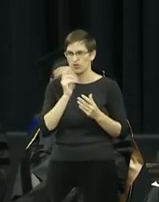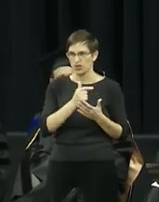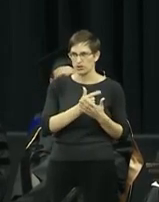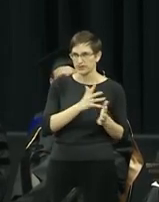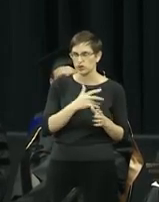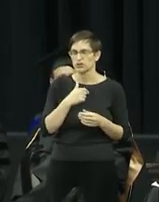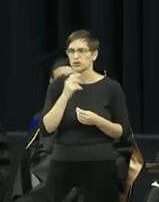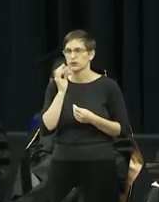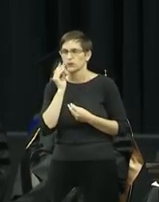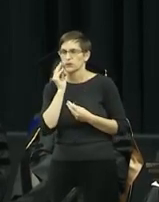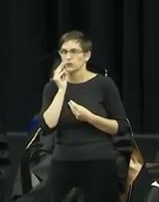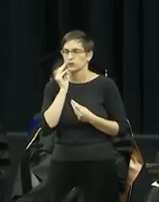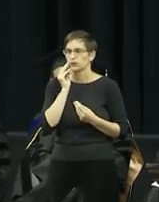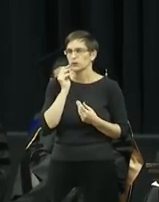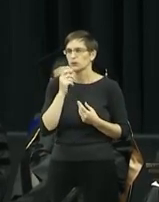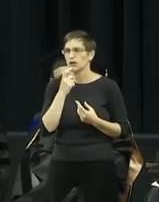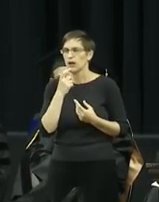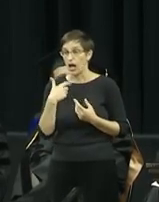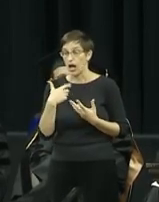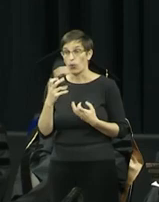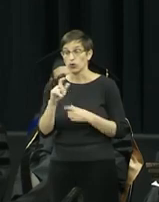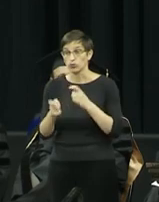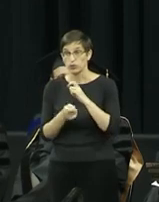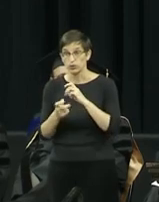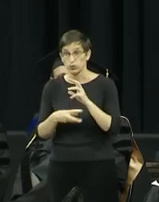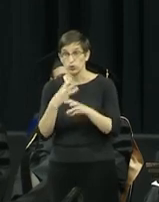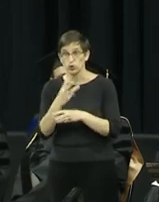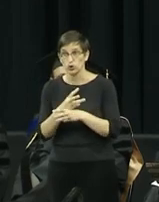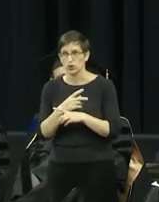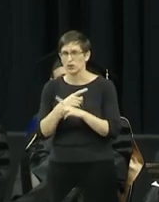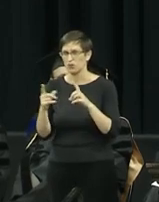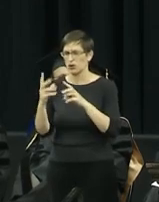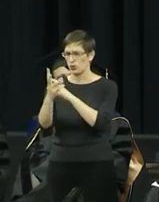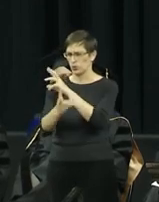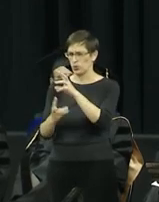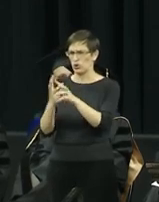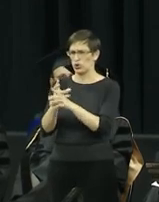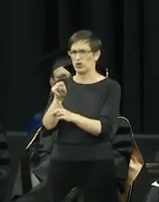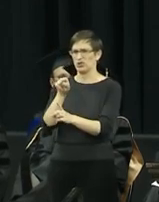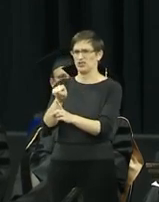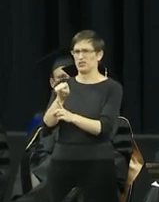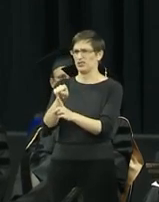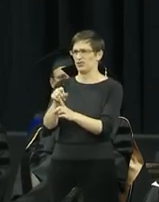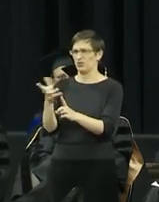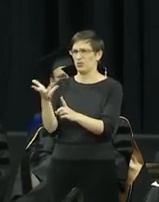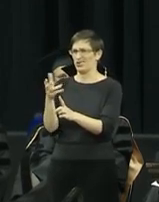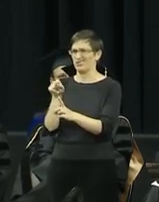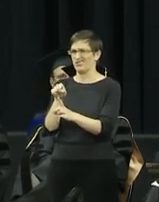graduation, I realized I wanted to change the world, but I had no freaking clue how it actually worked.